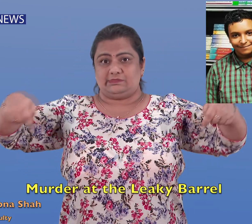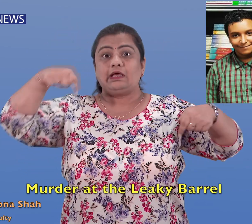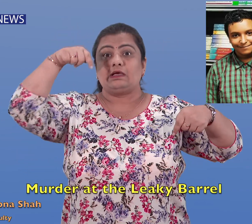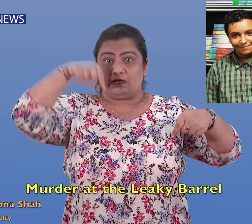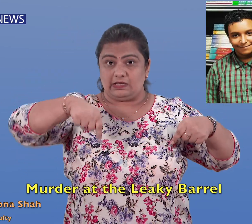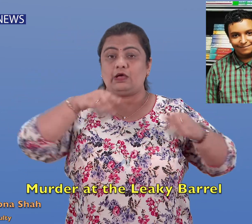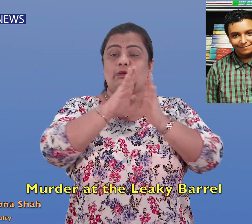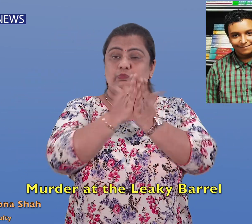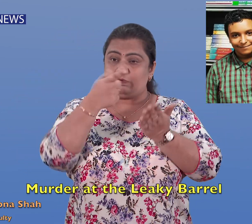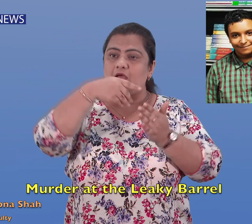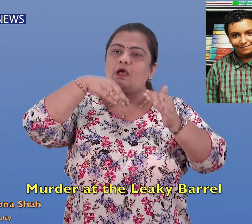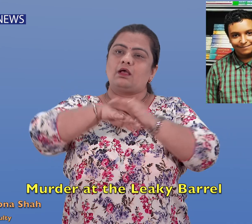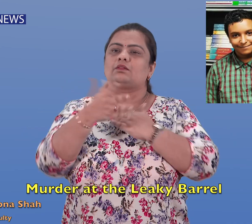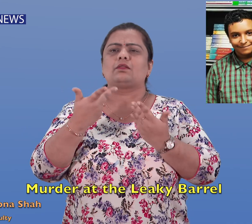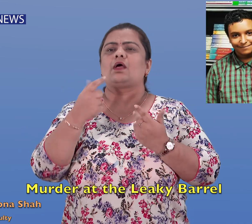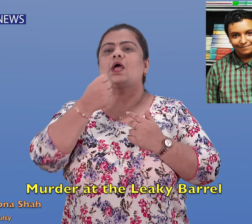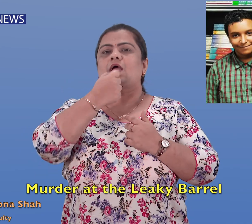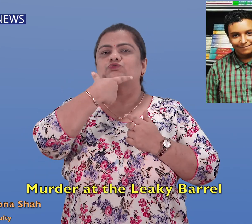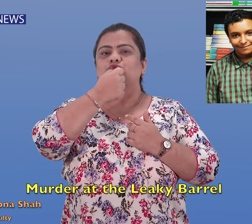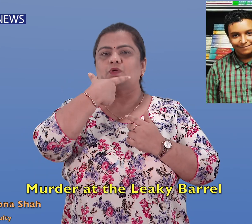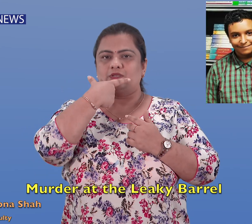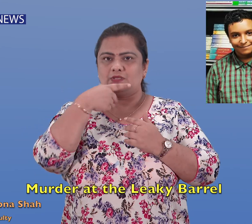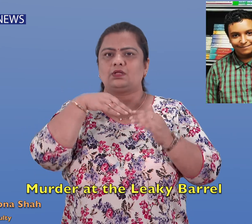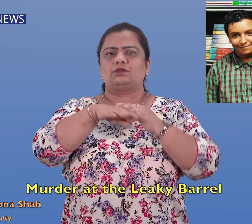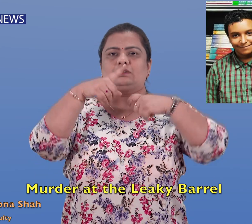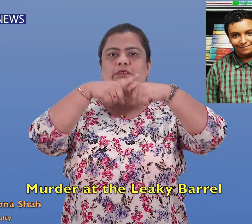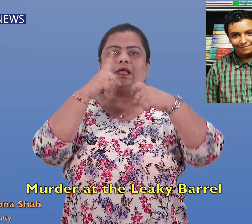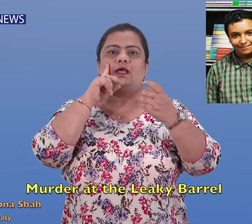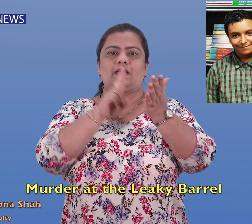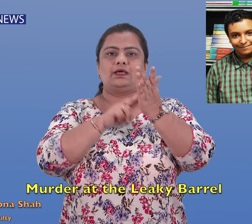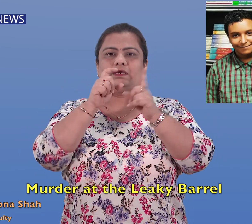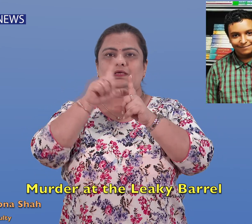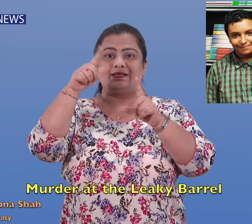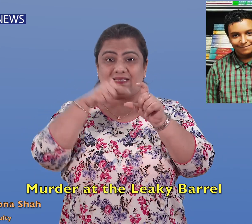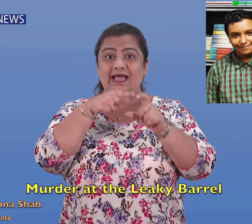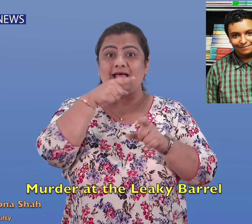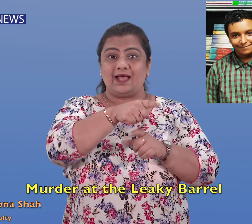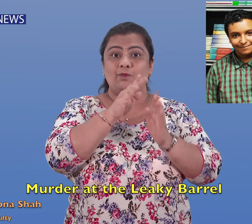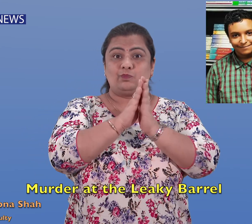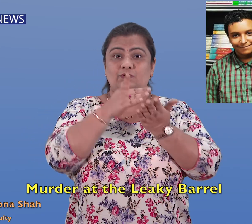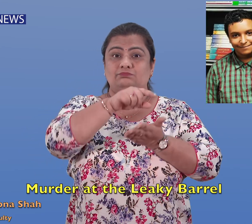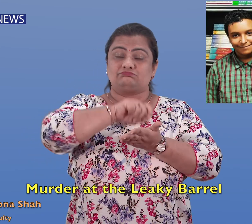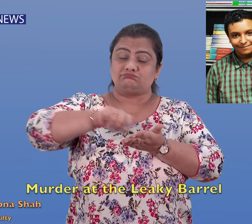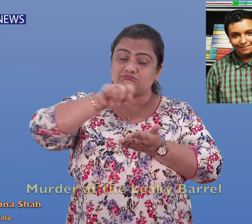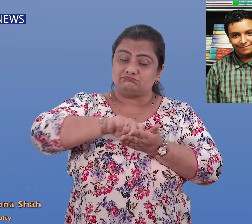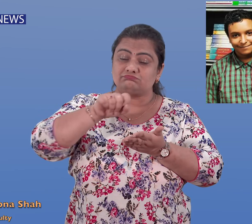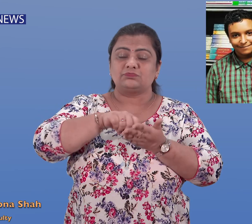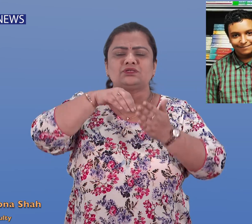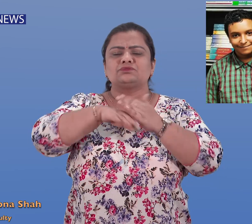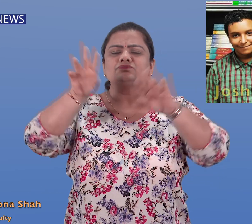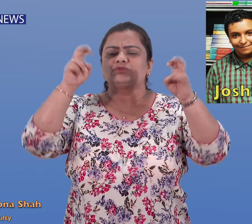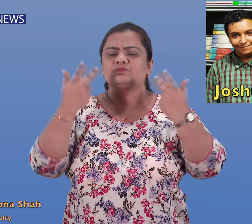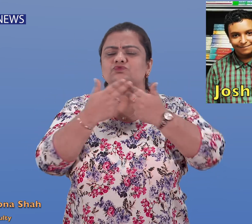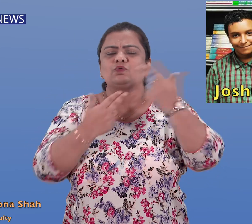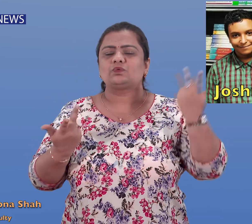the Kindle edition in the US, UK, Australia, Canada, and India. Joshua's novel in English, which